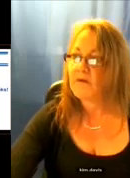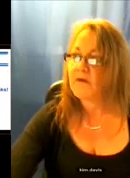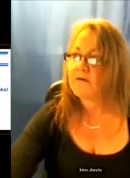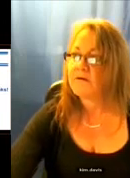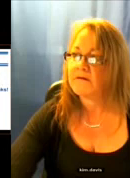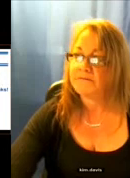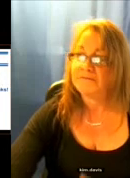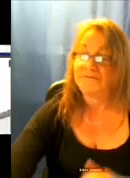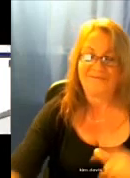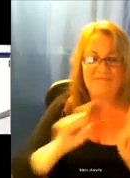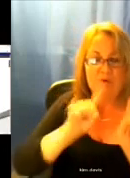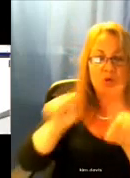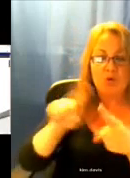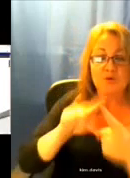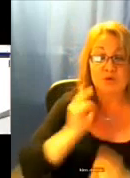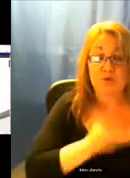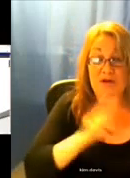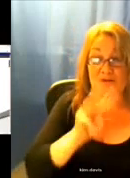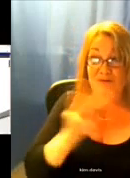find it.